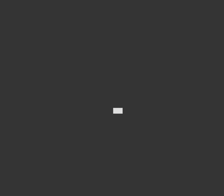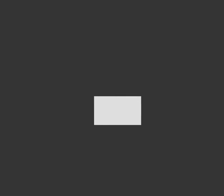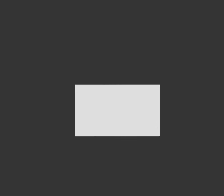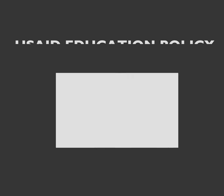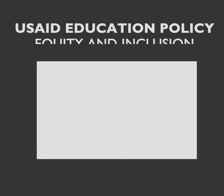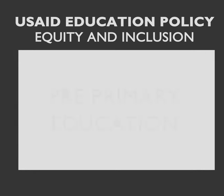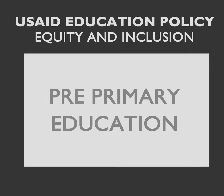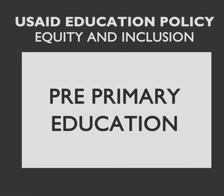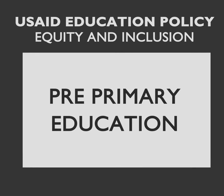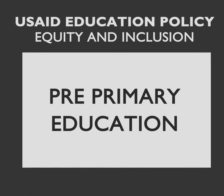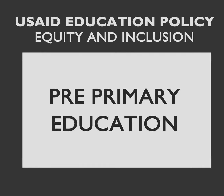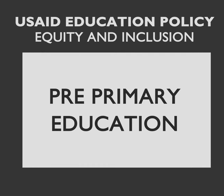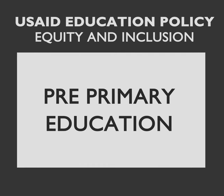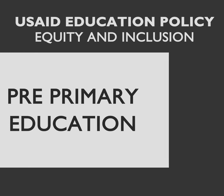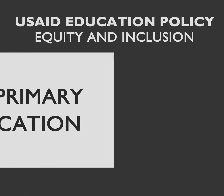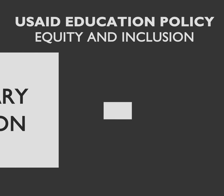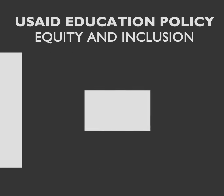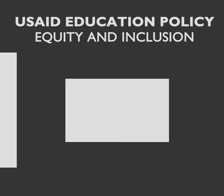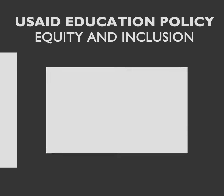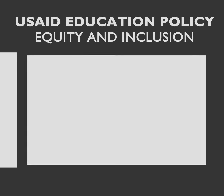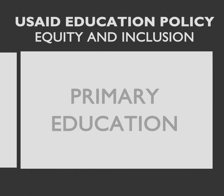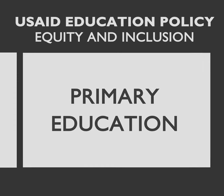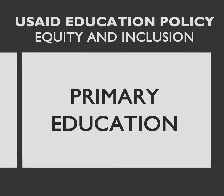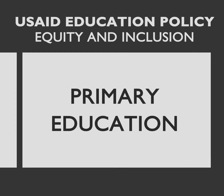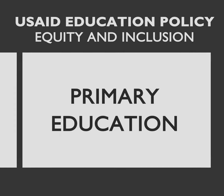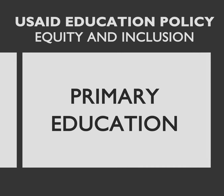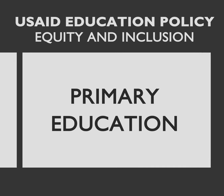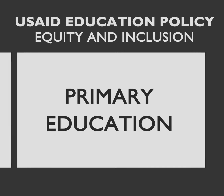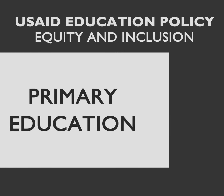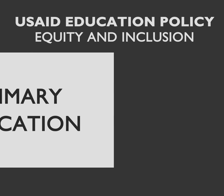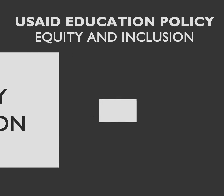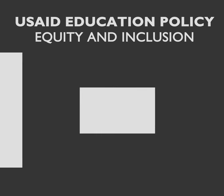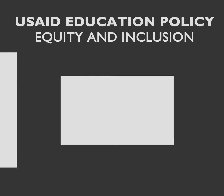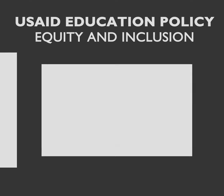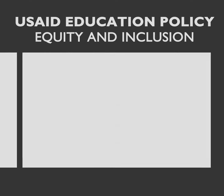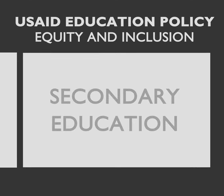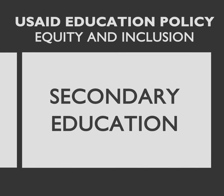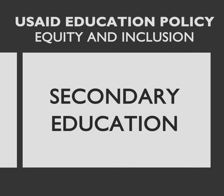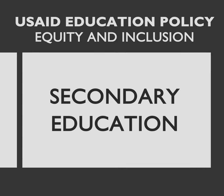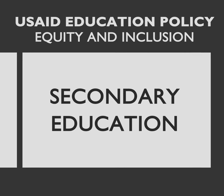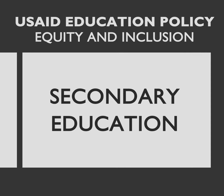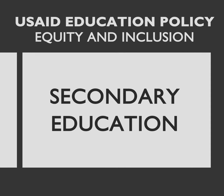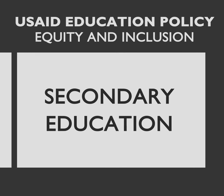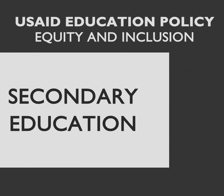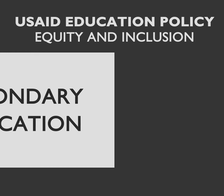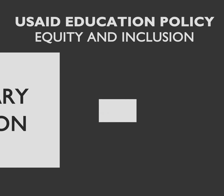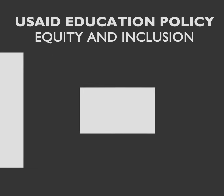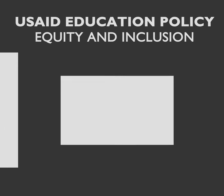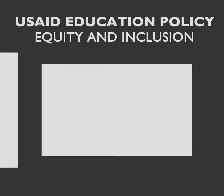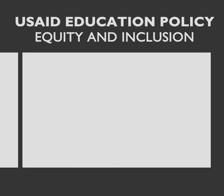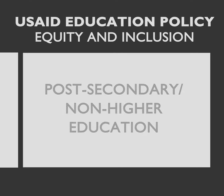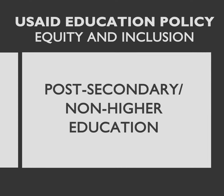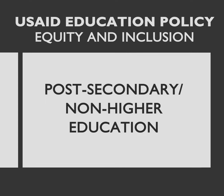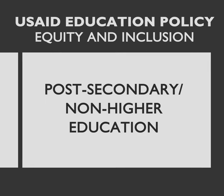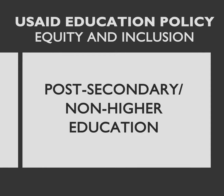of which is promoting equity and inclusion. And this doesn't only pertain to primary education